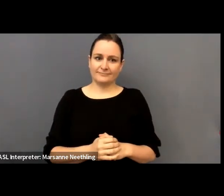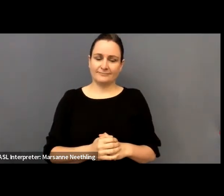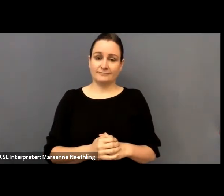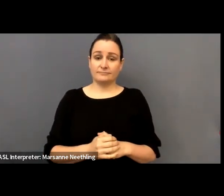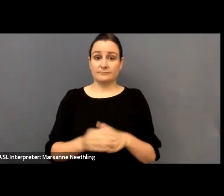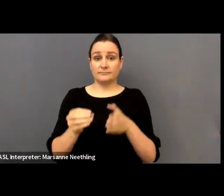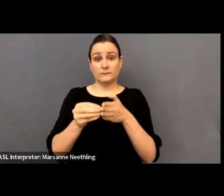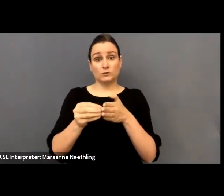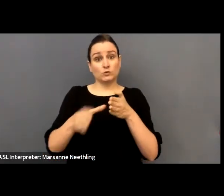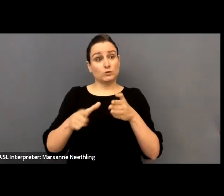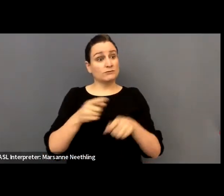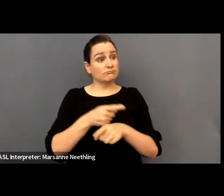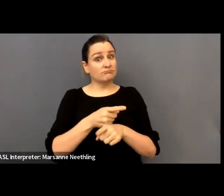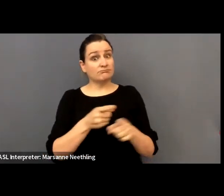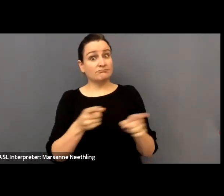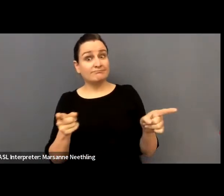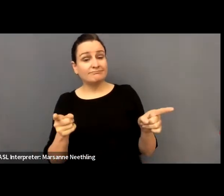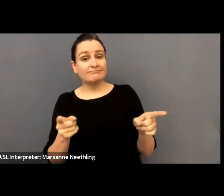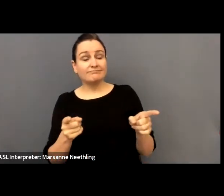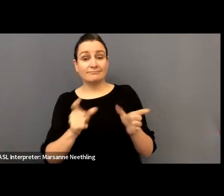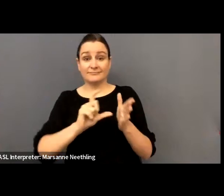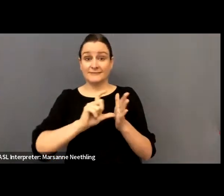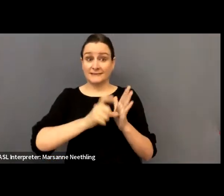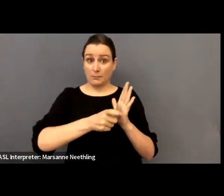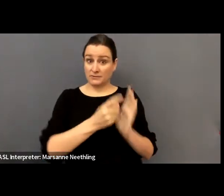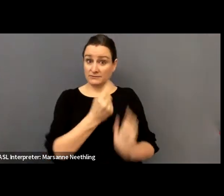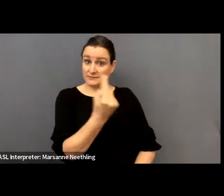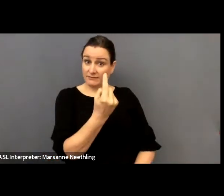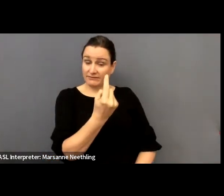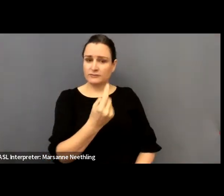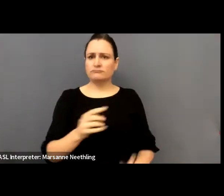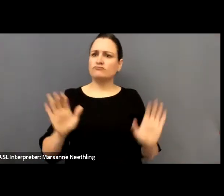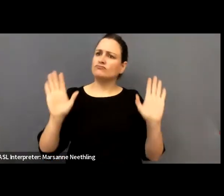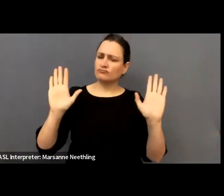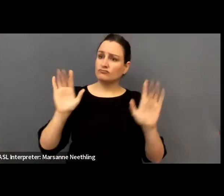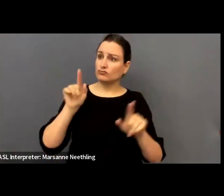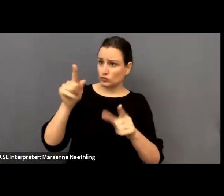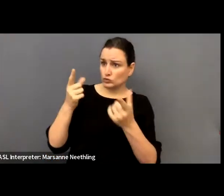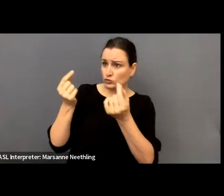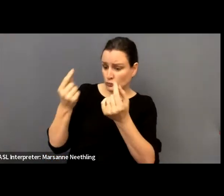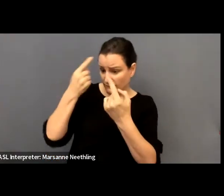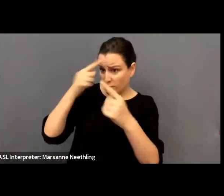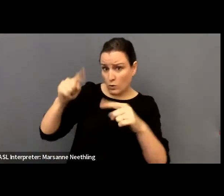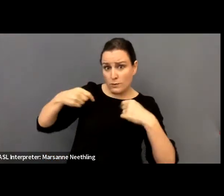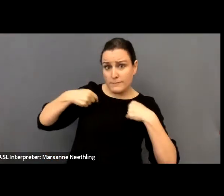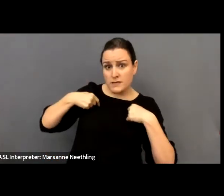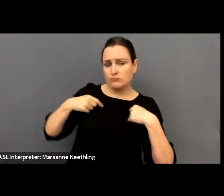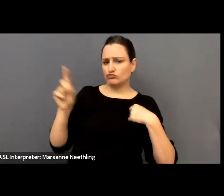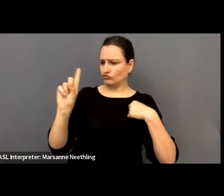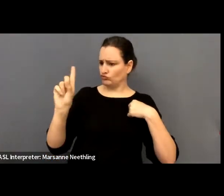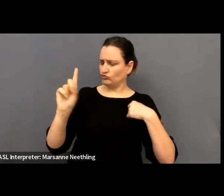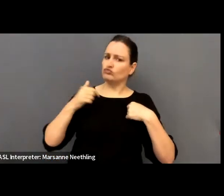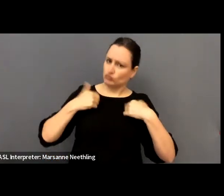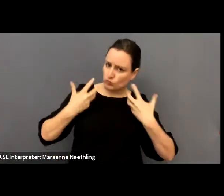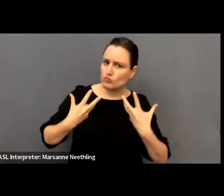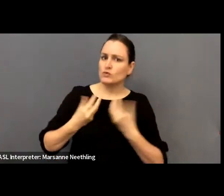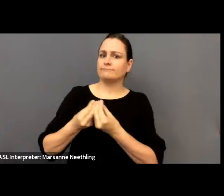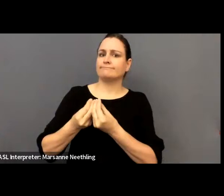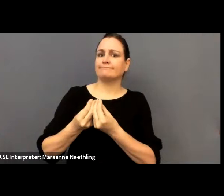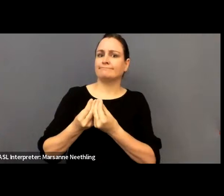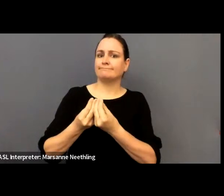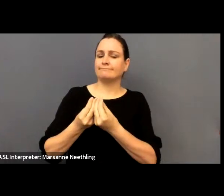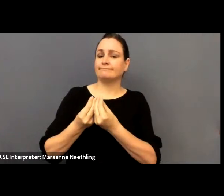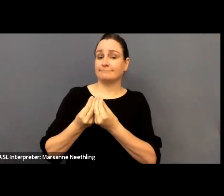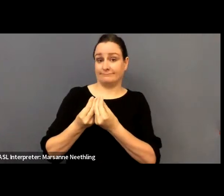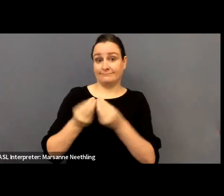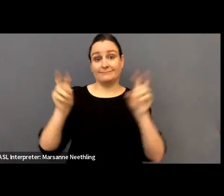movement, which is nothing about us without us, has been a motto of the disability movement ever since